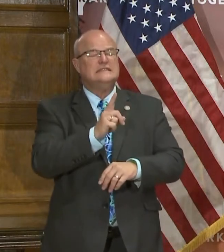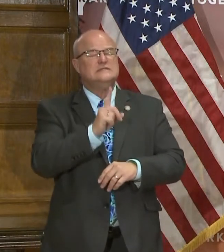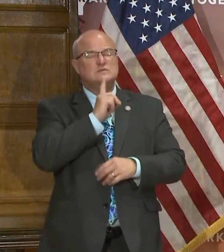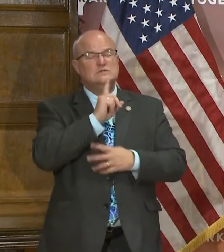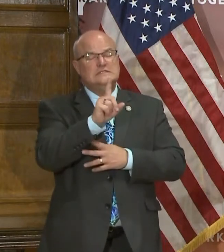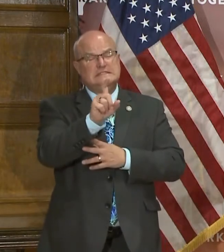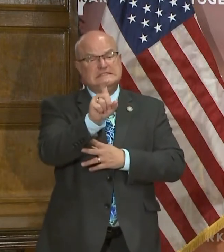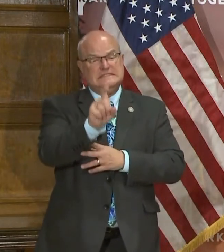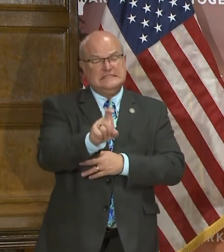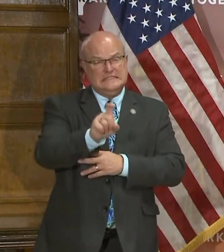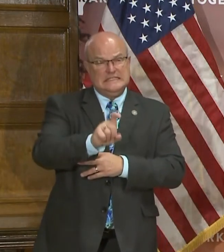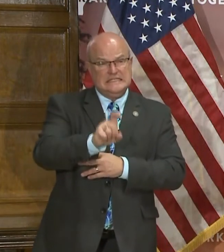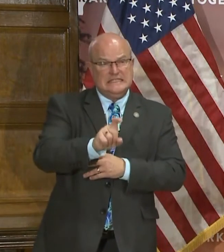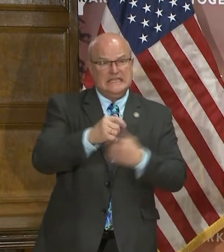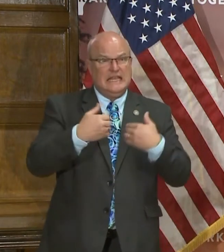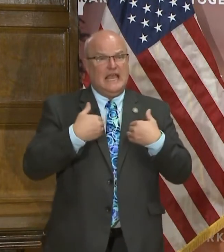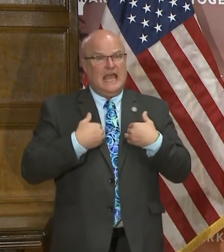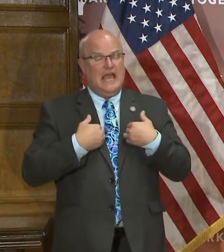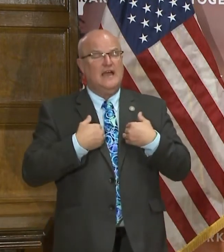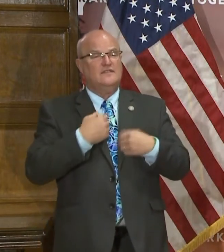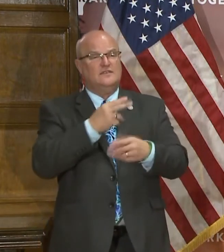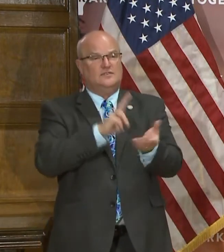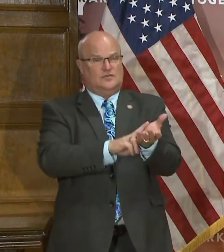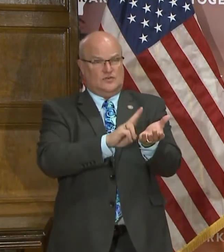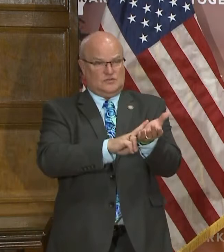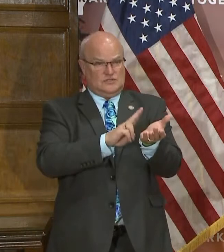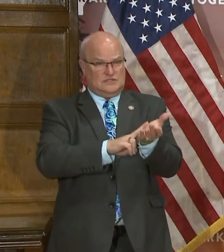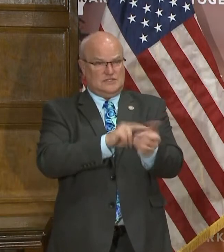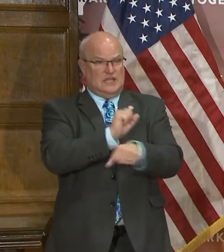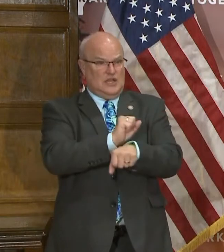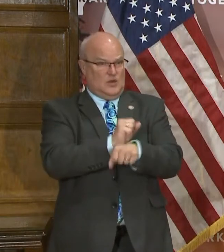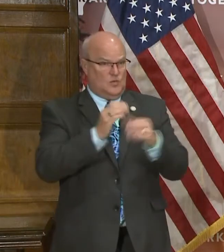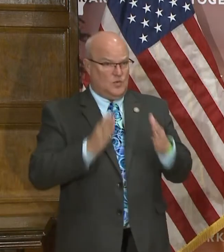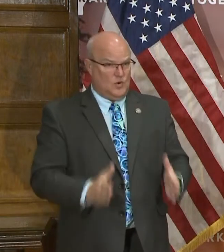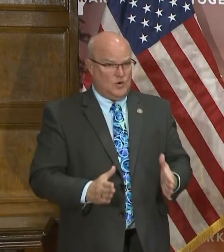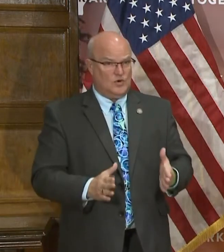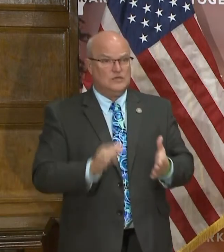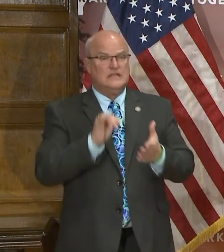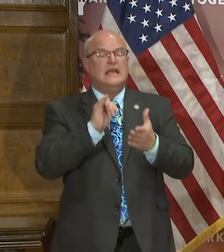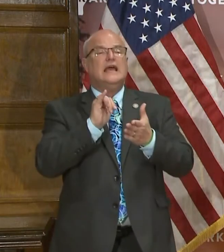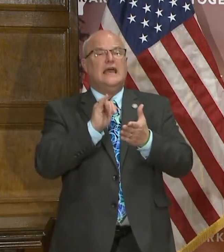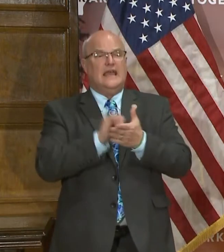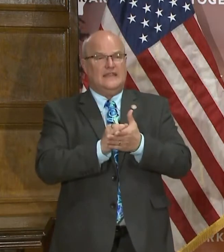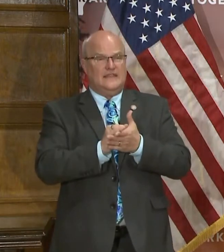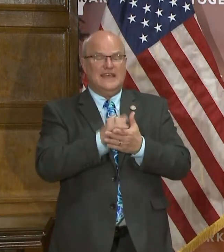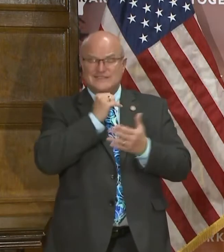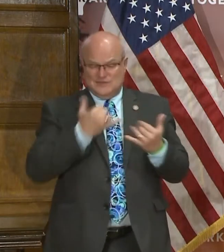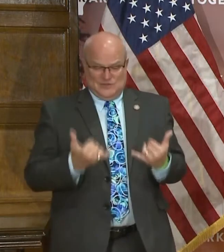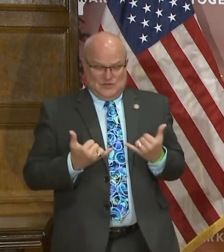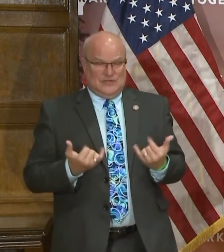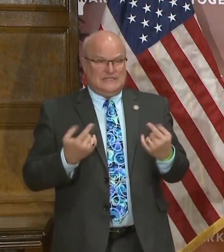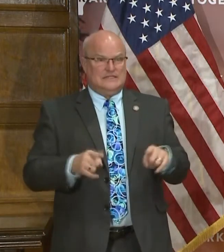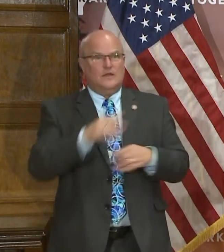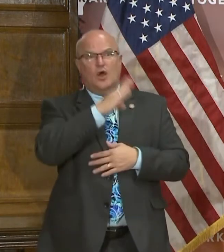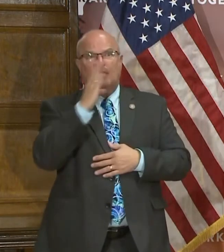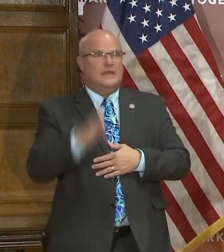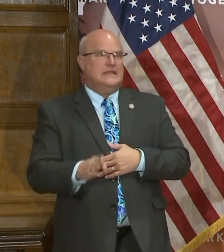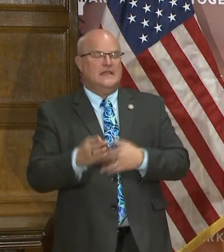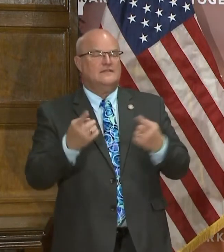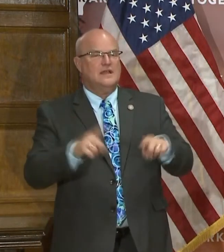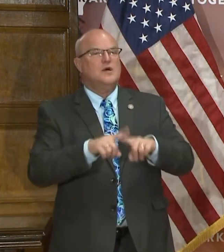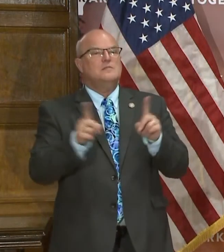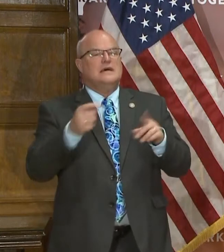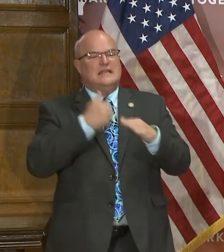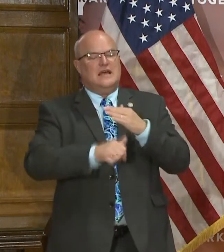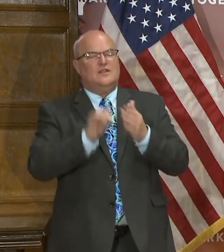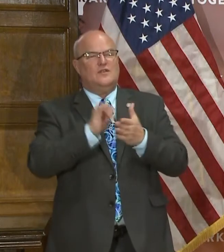desperate need of bedside caregivers, and those extreme conditions don't currently exist. We hope that they never exist, but